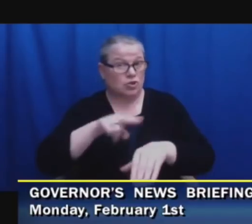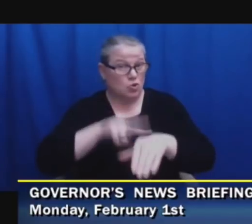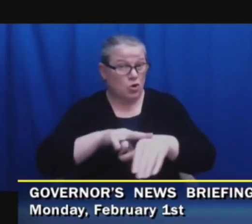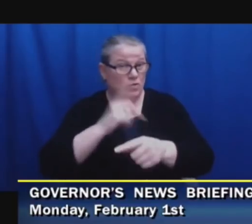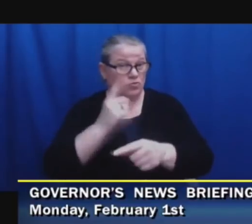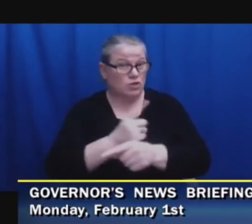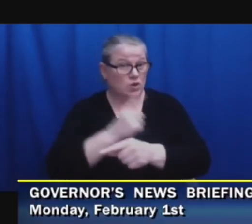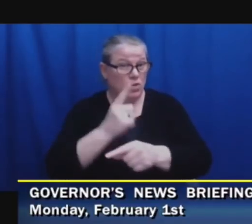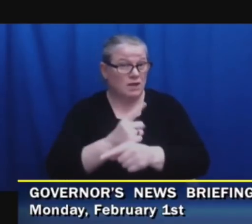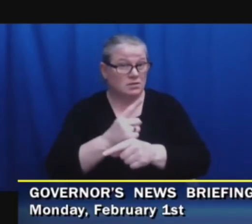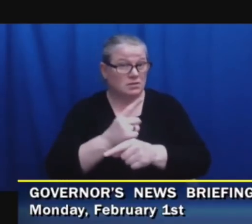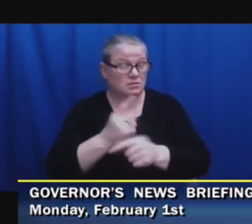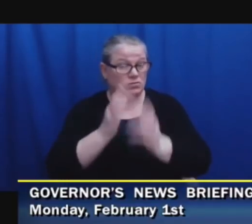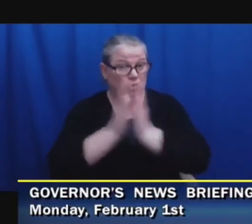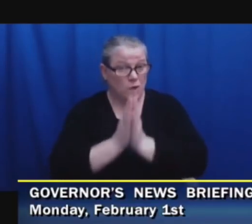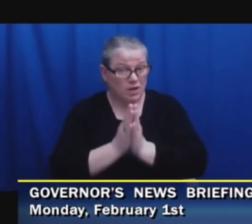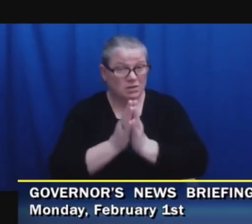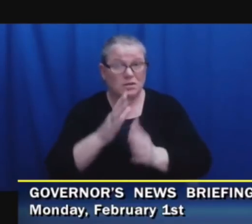request. I'm not sure.